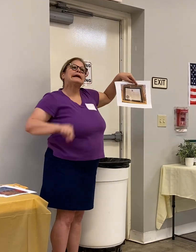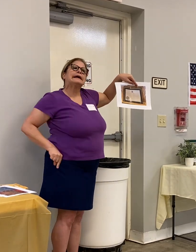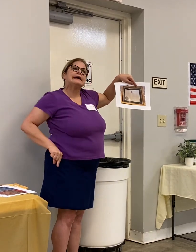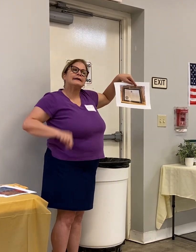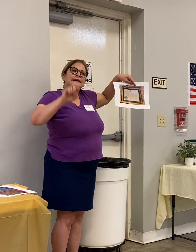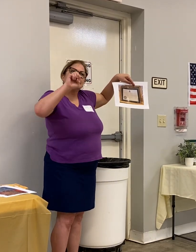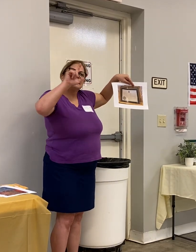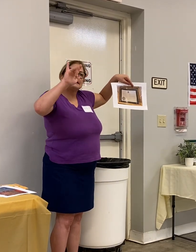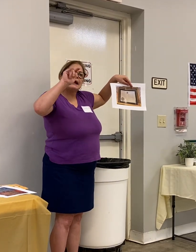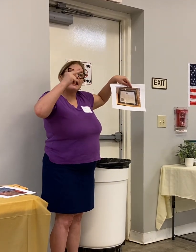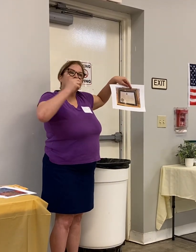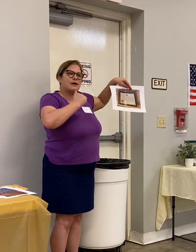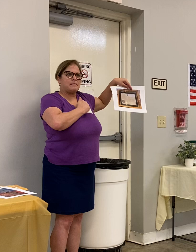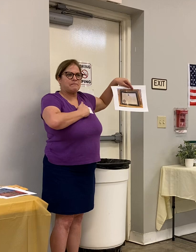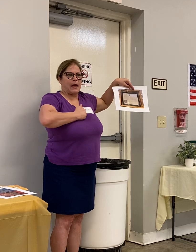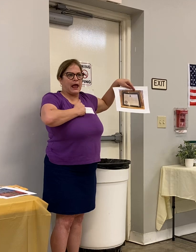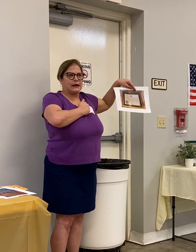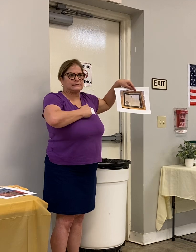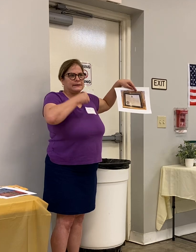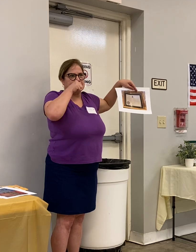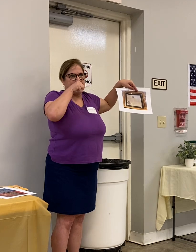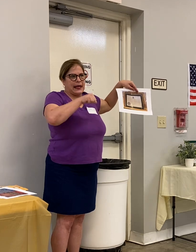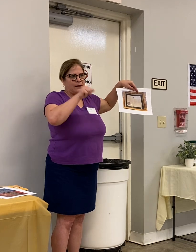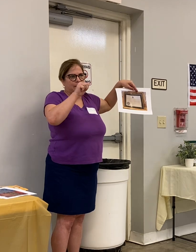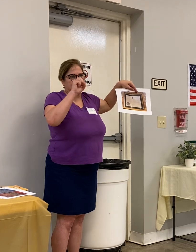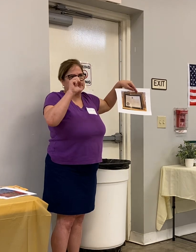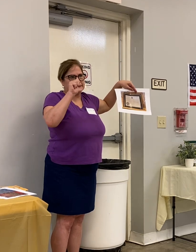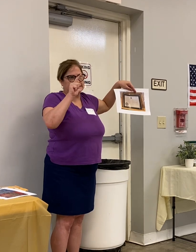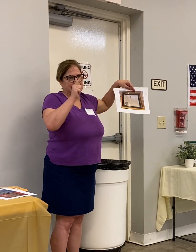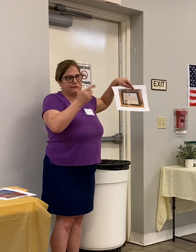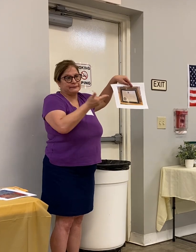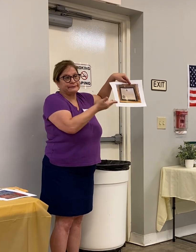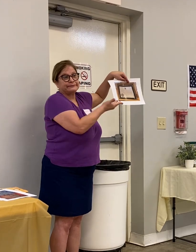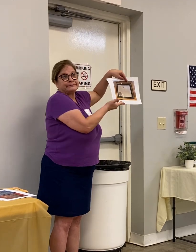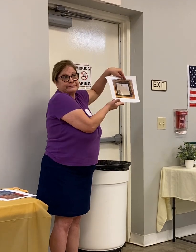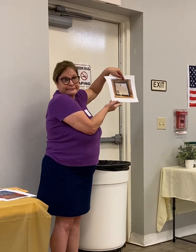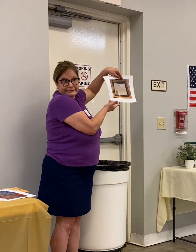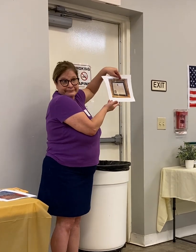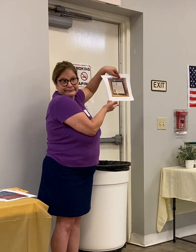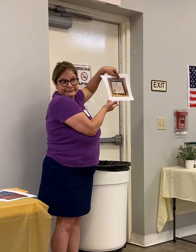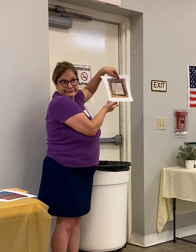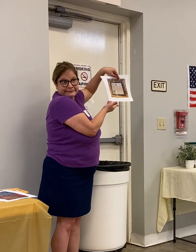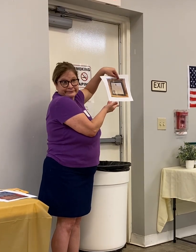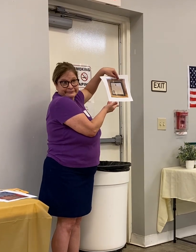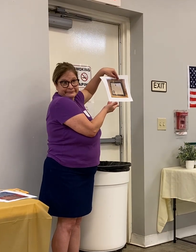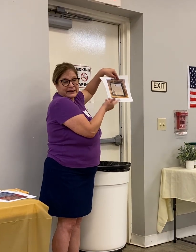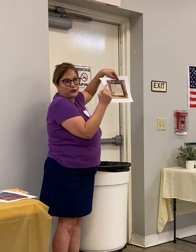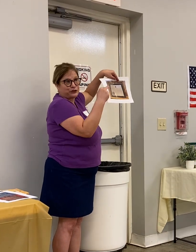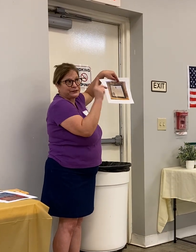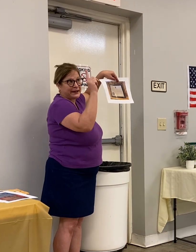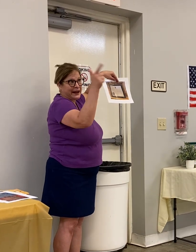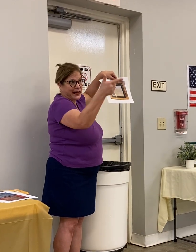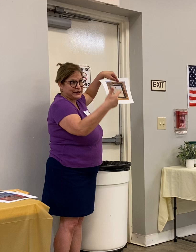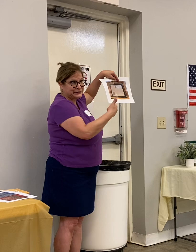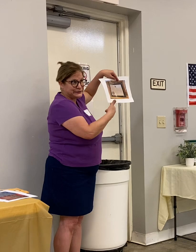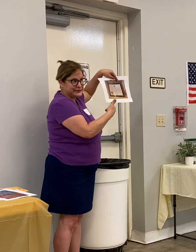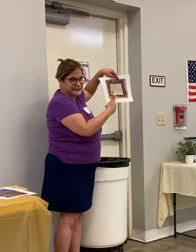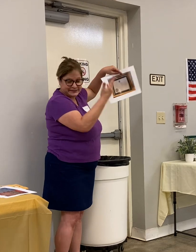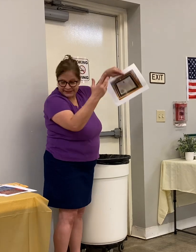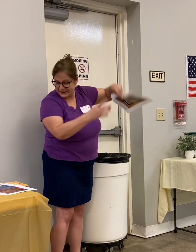off. This is a photograph of Queen Elizabeth. She signed Queen Elizabeth's apology